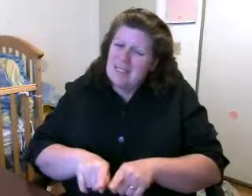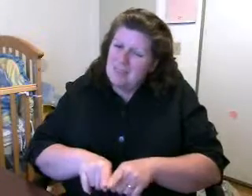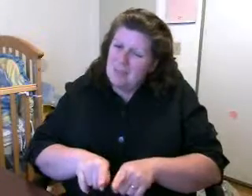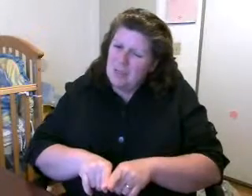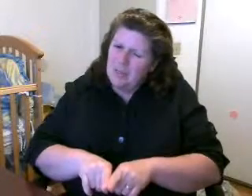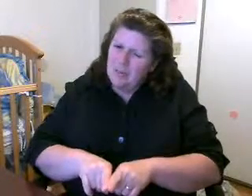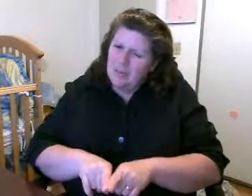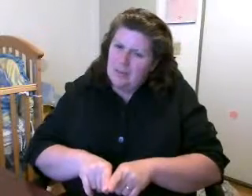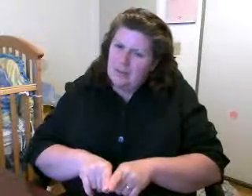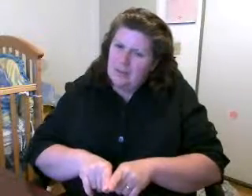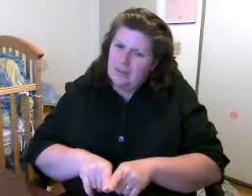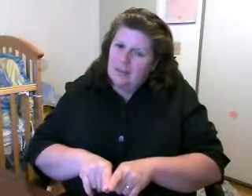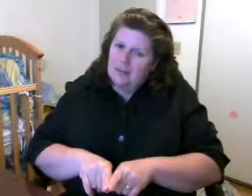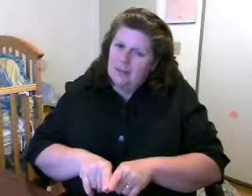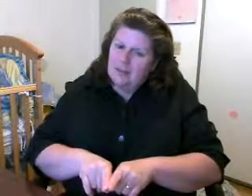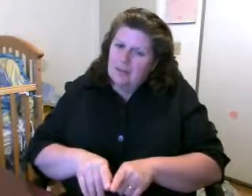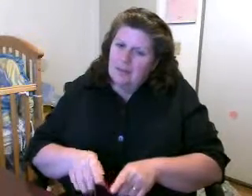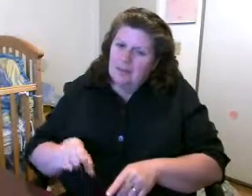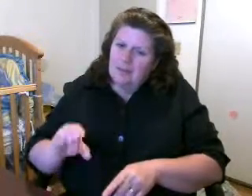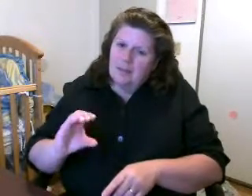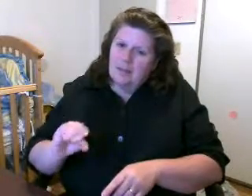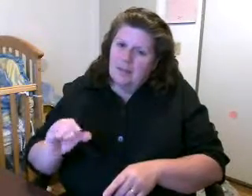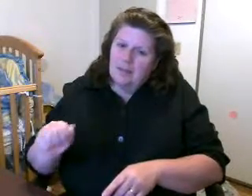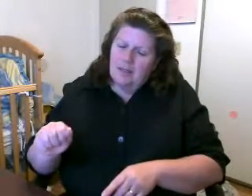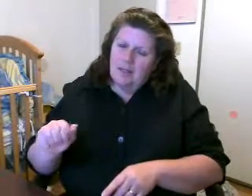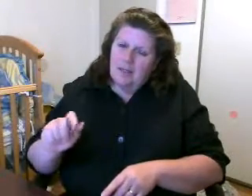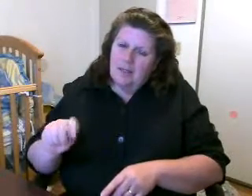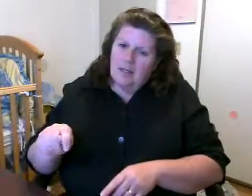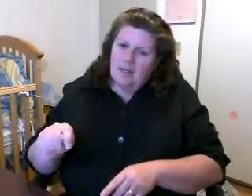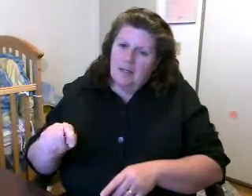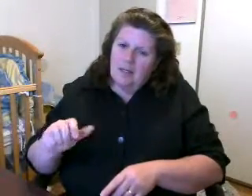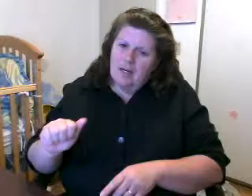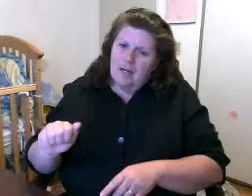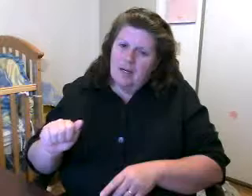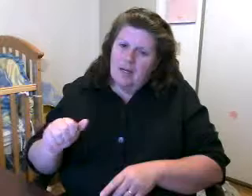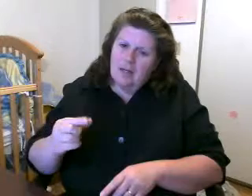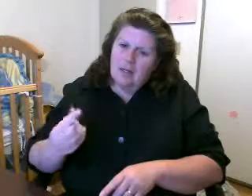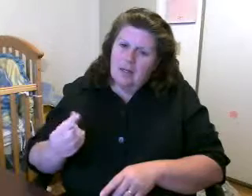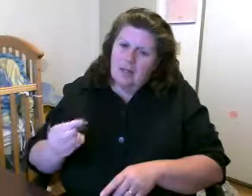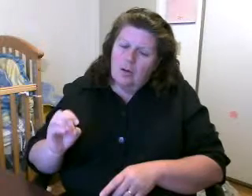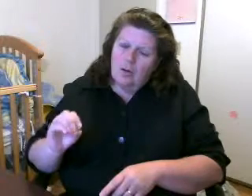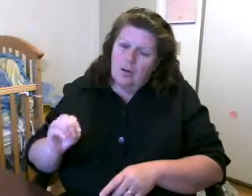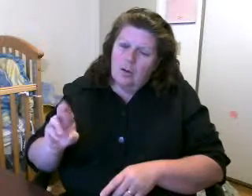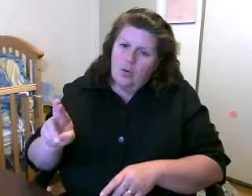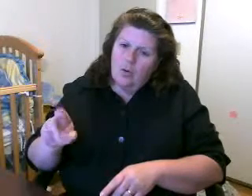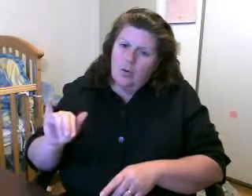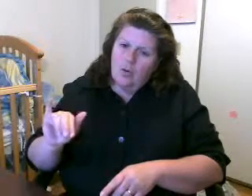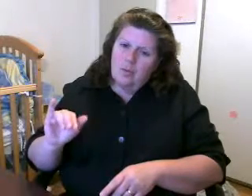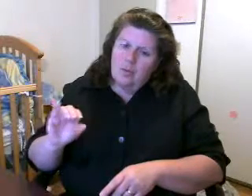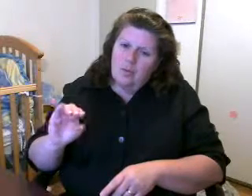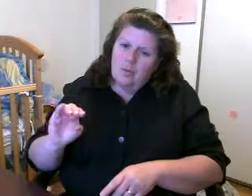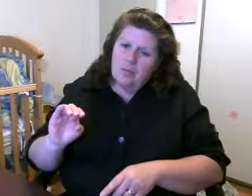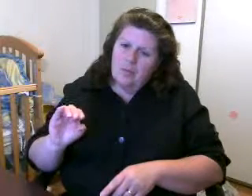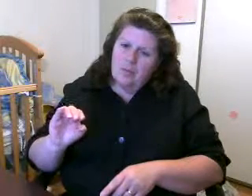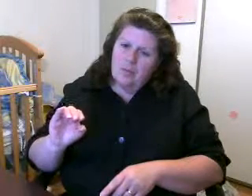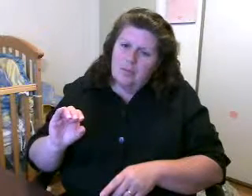So related to ASL, Section 9 was related to your production and understanding of